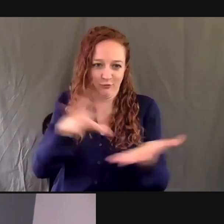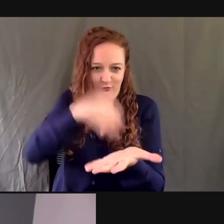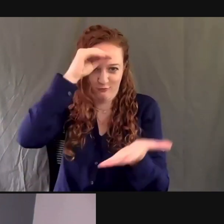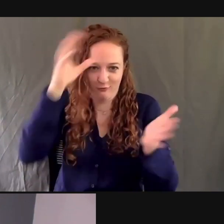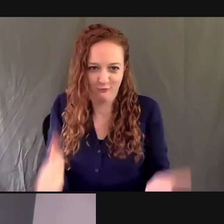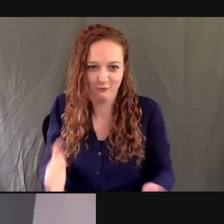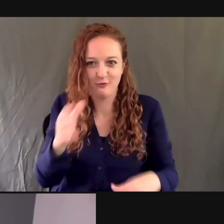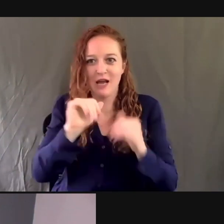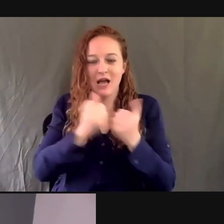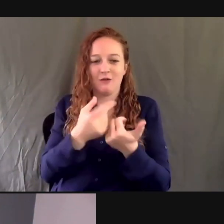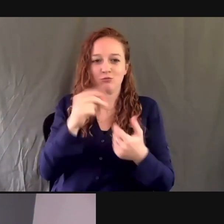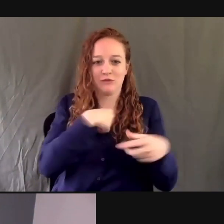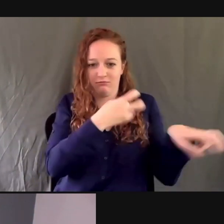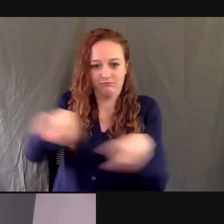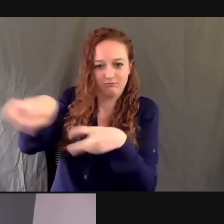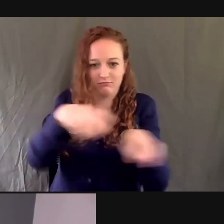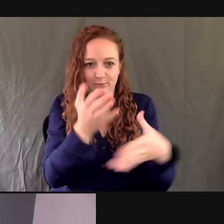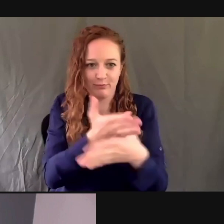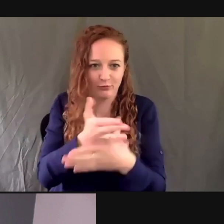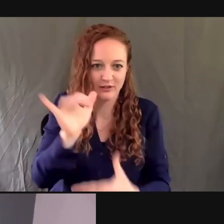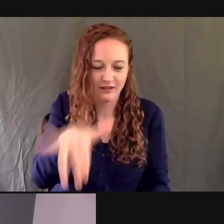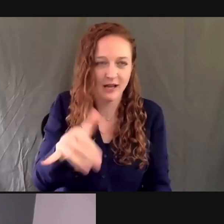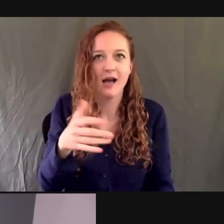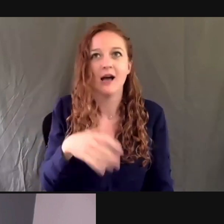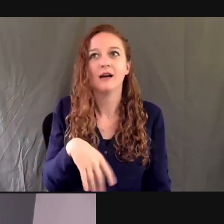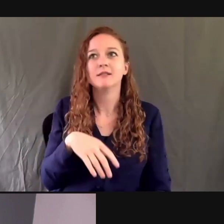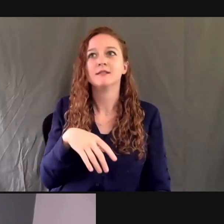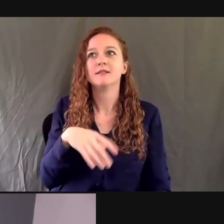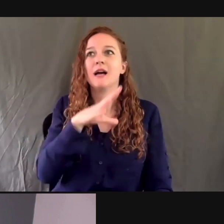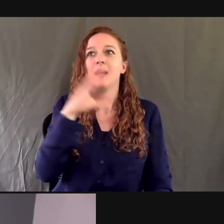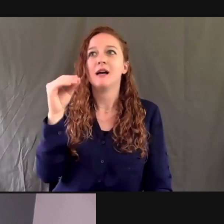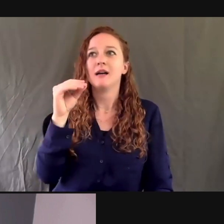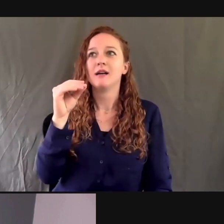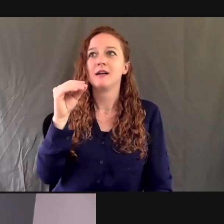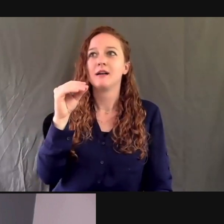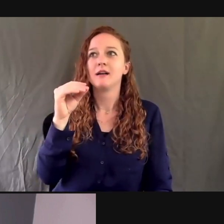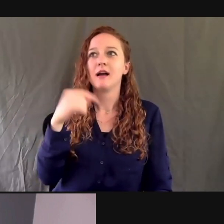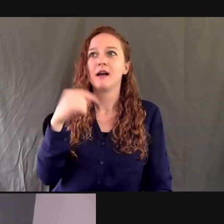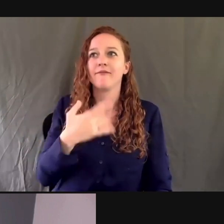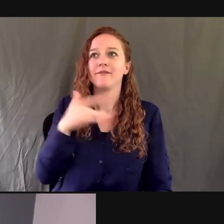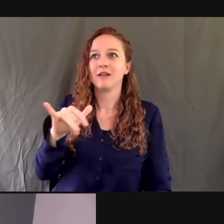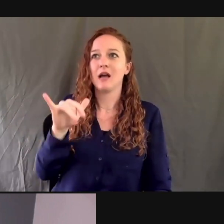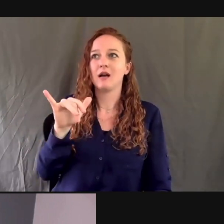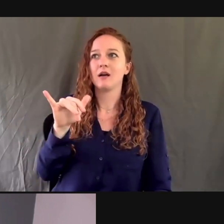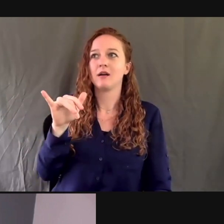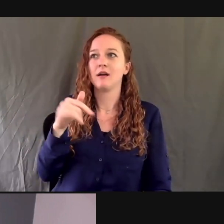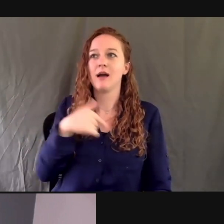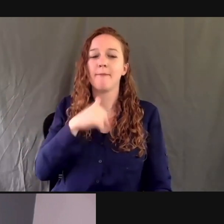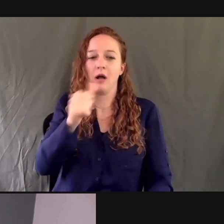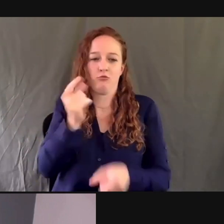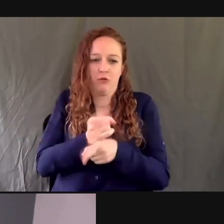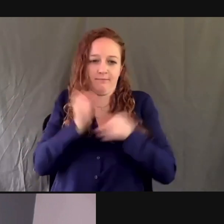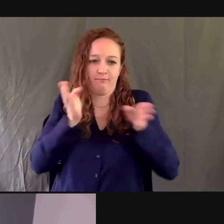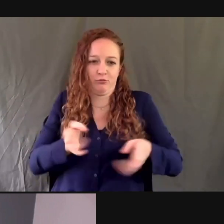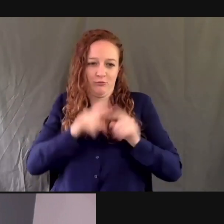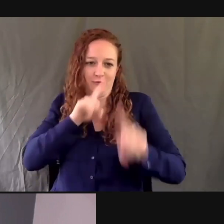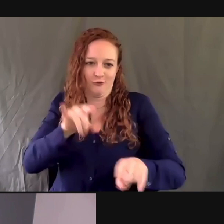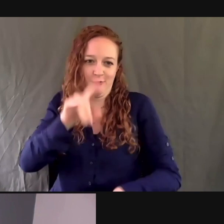the state tests are printed in English and the students have to take that state test and they often